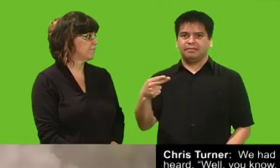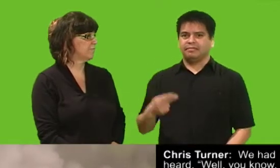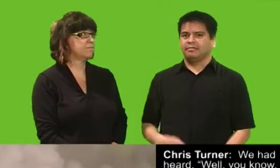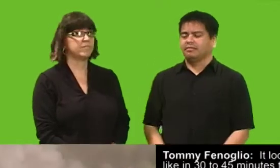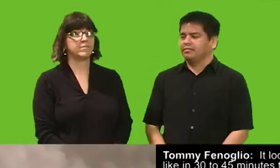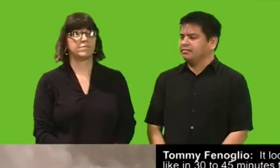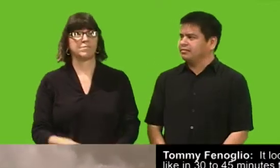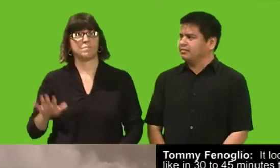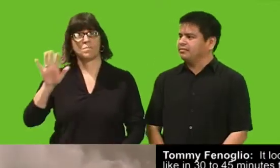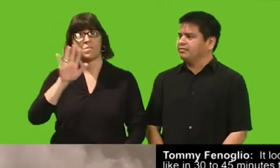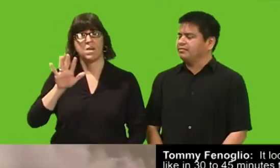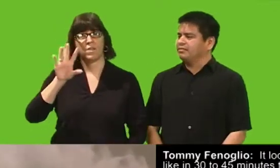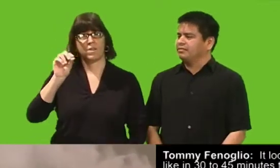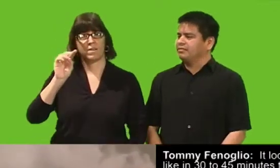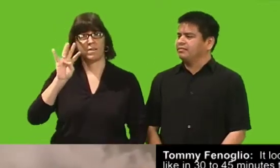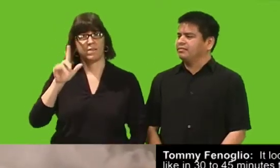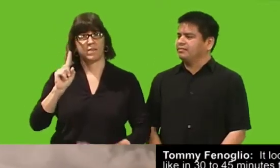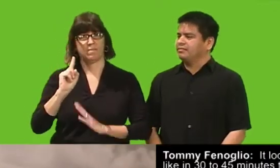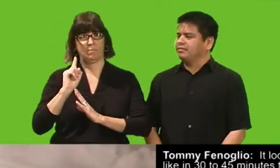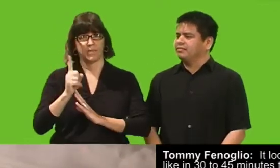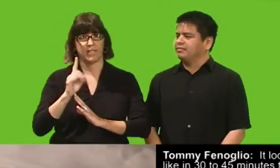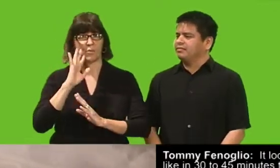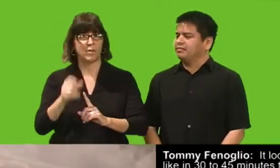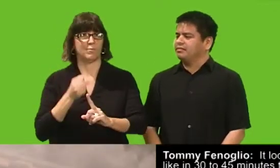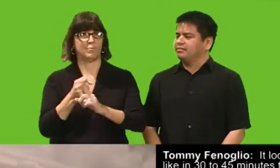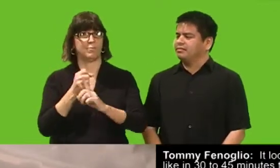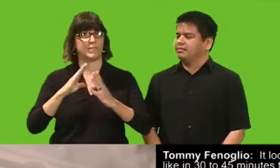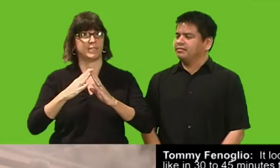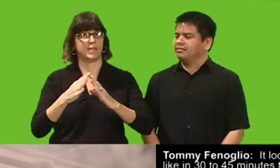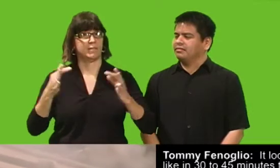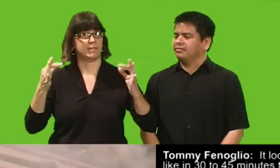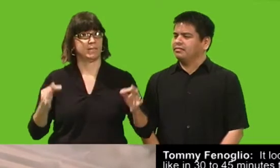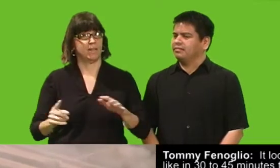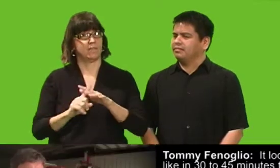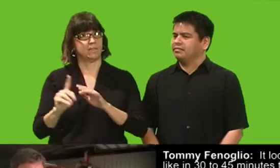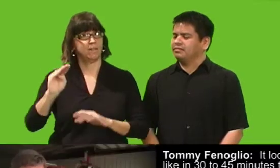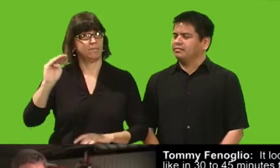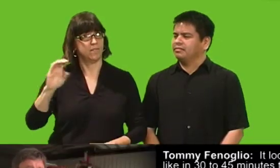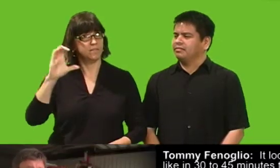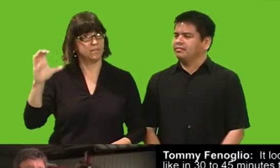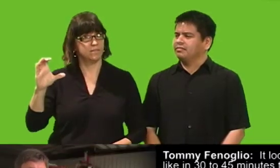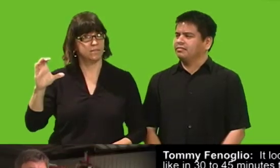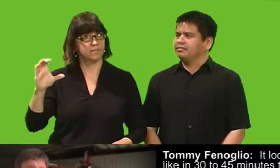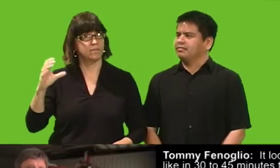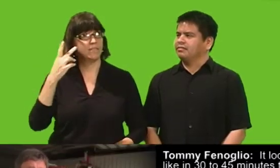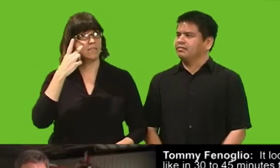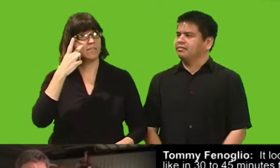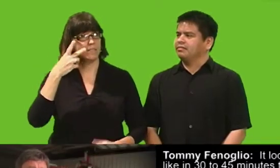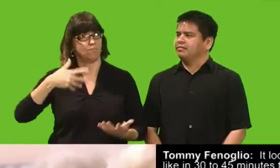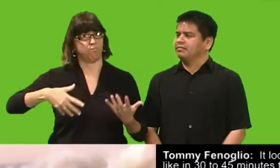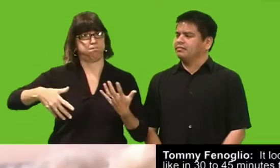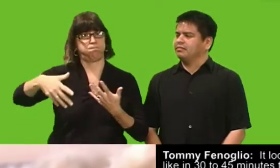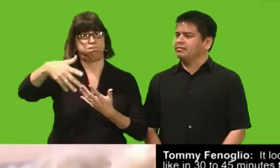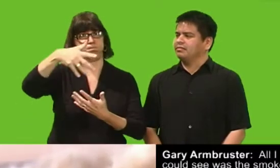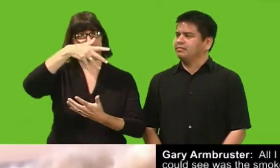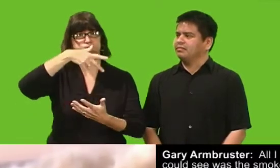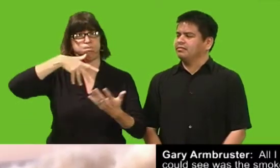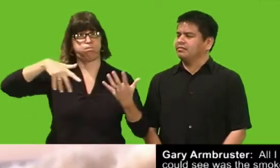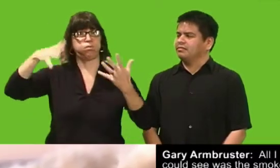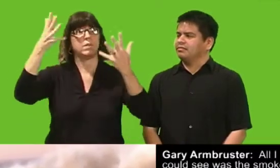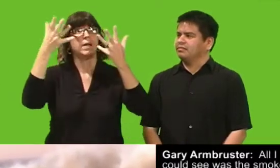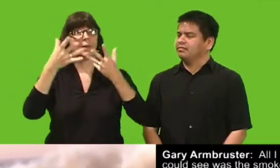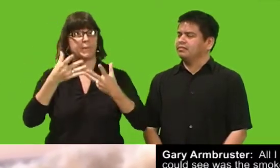an hour. It looked like in 30 to 45 minutes that it would be in the town. We made the decision to evacuate Montague.